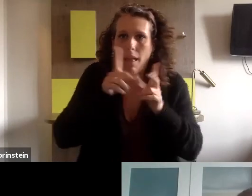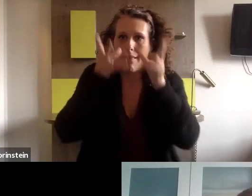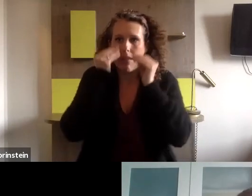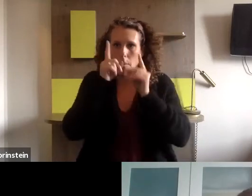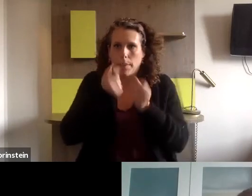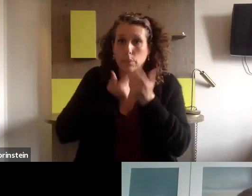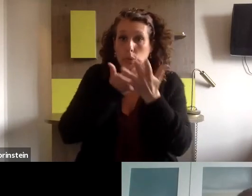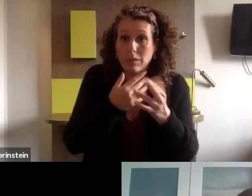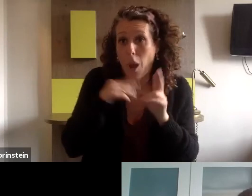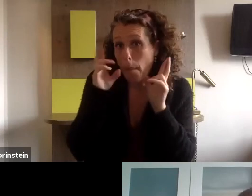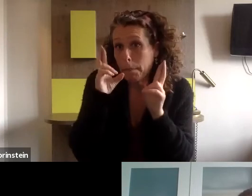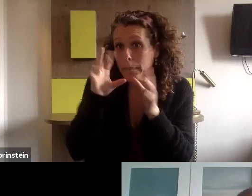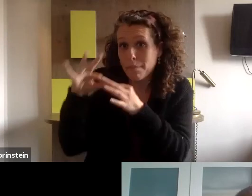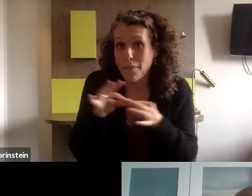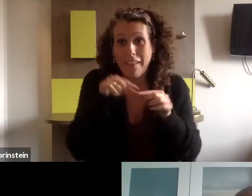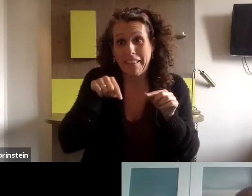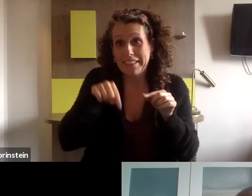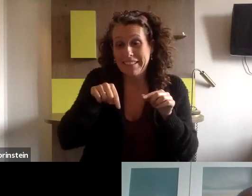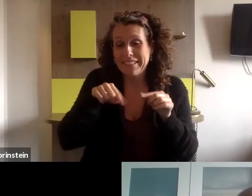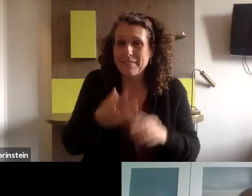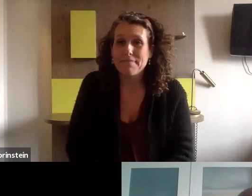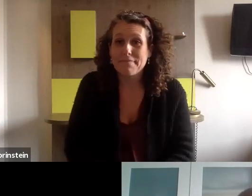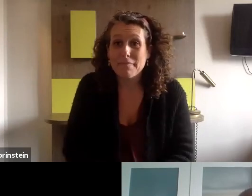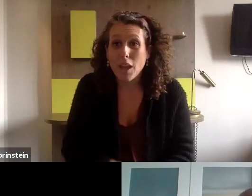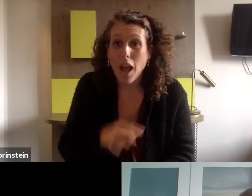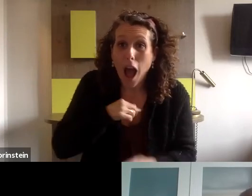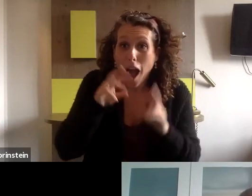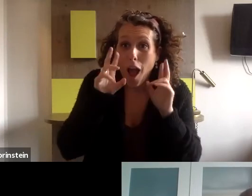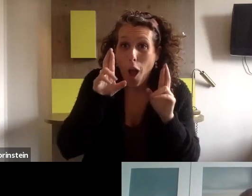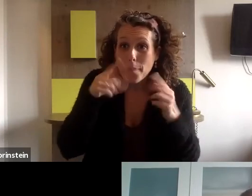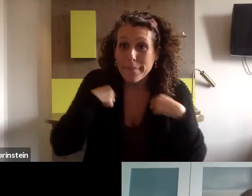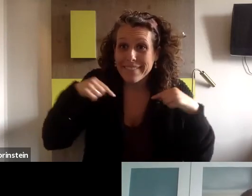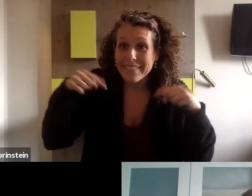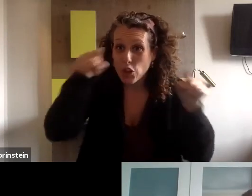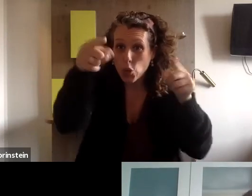workshop. So hope to have you here, John.